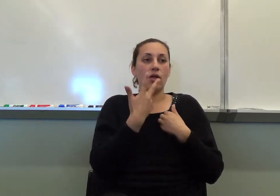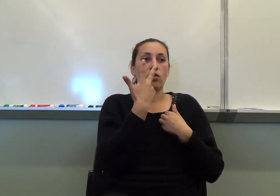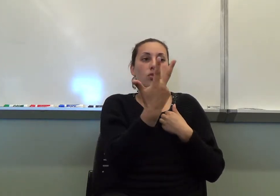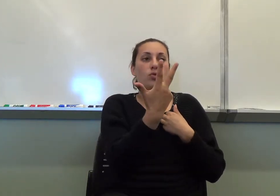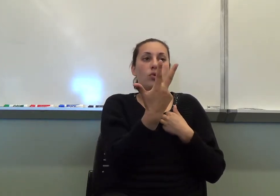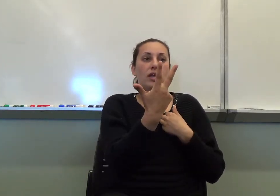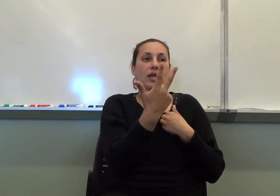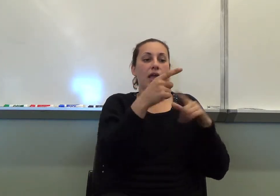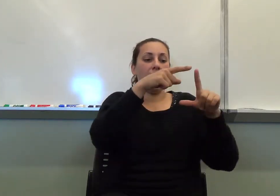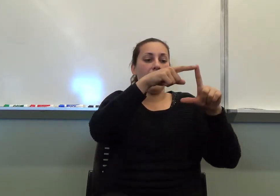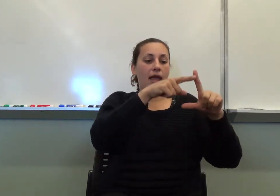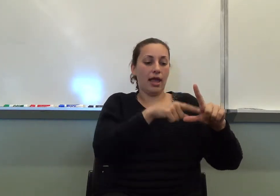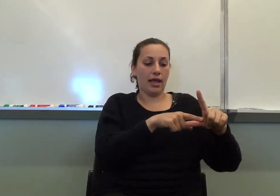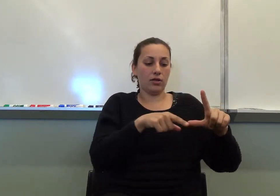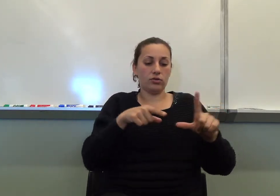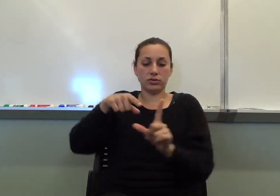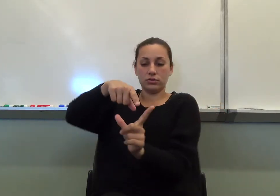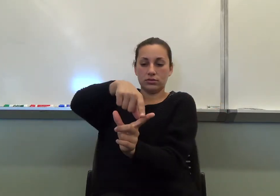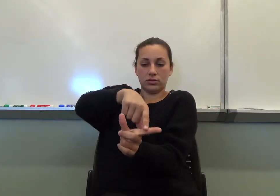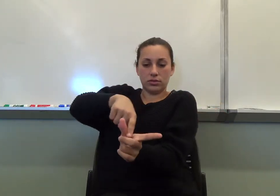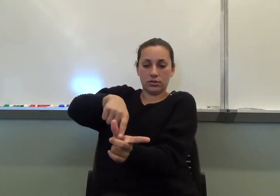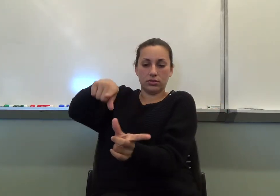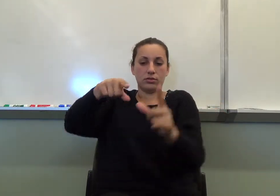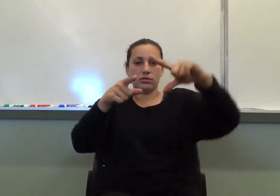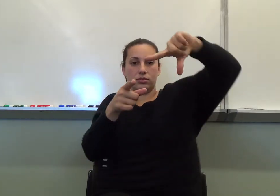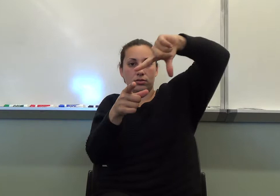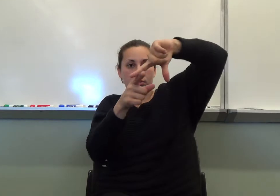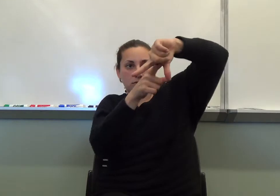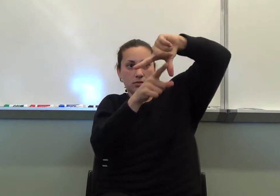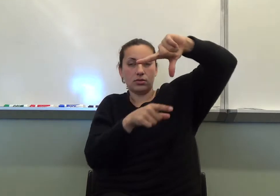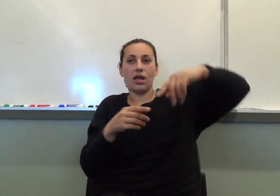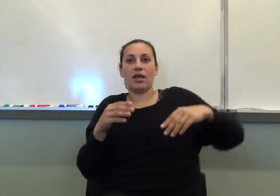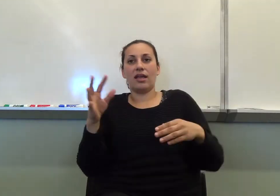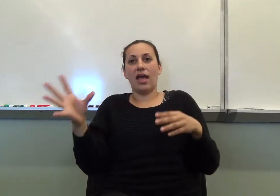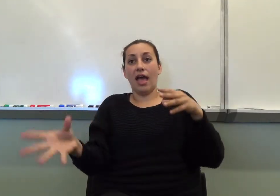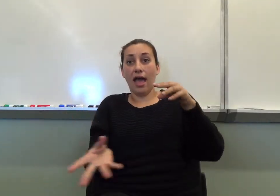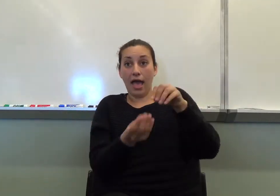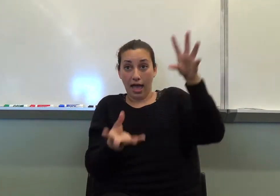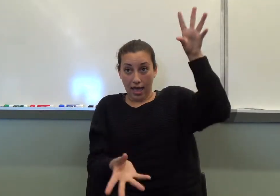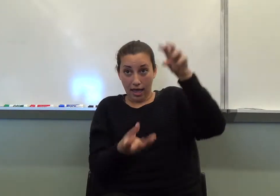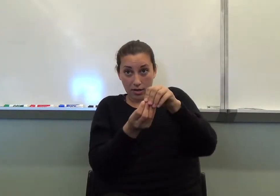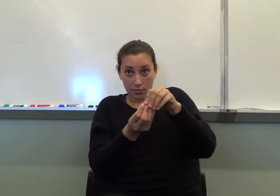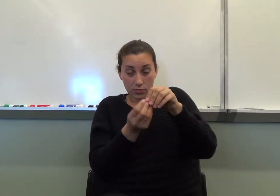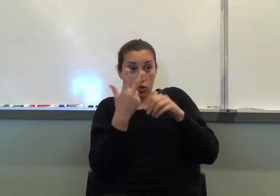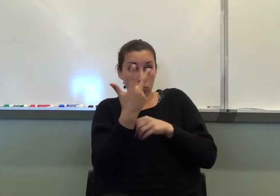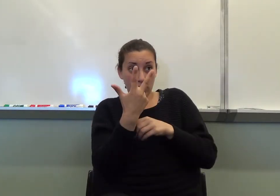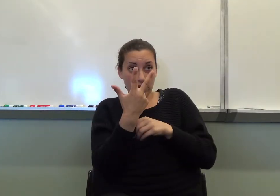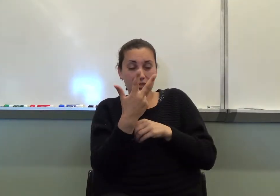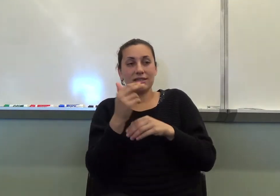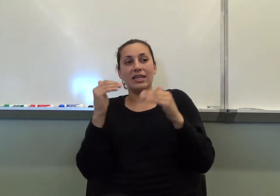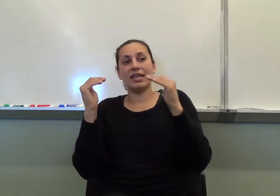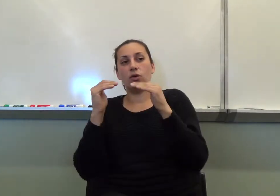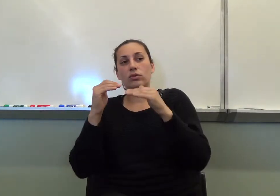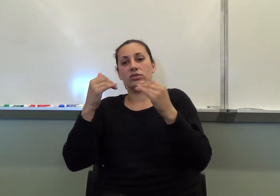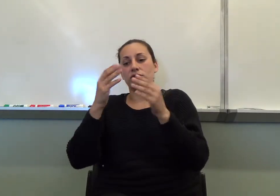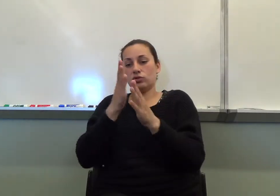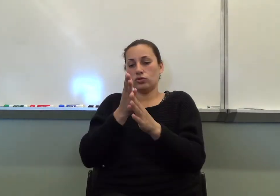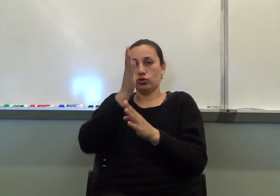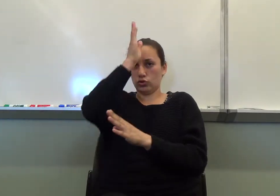line. So you begin to think this must be a law of the universe. Who would have guessed that, right? Well, it